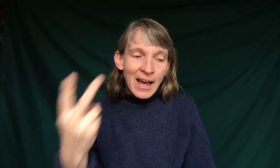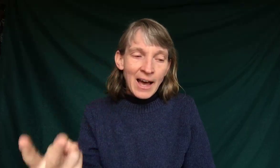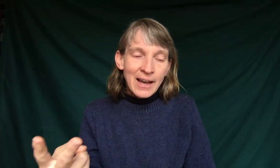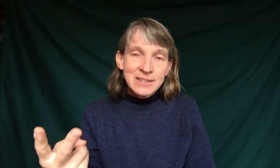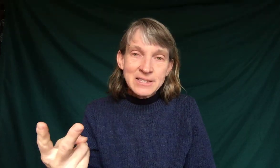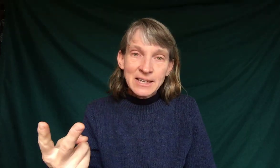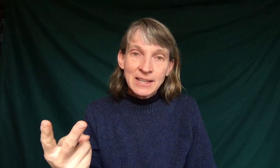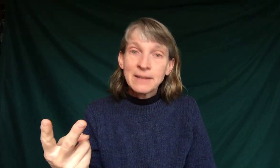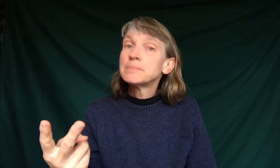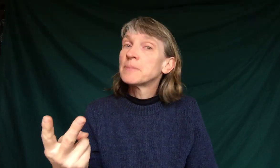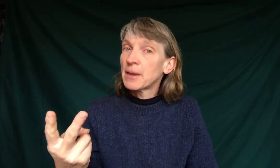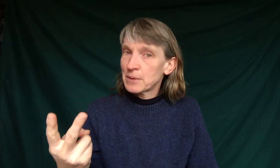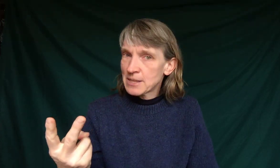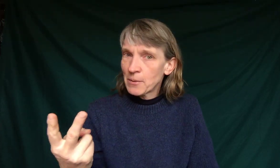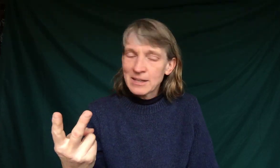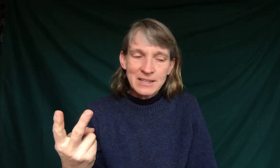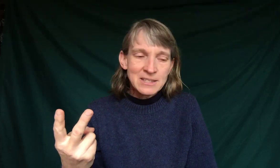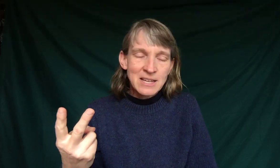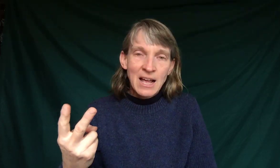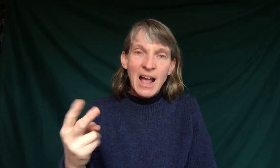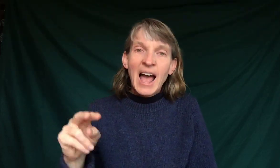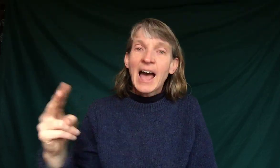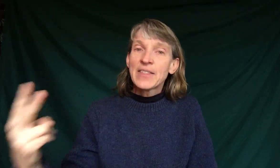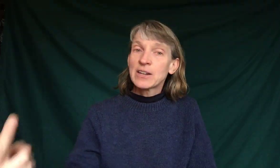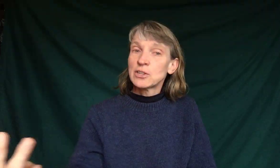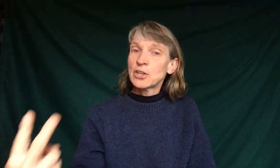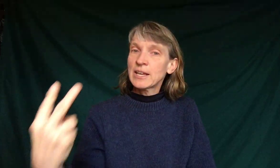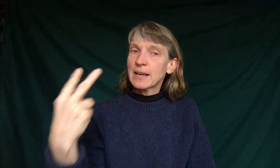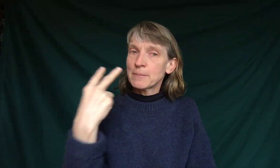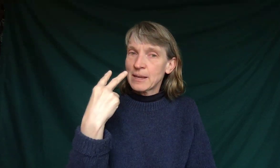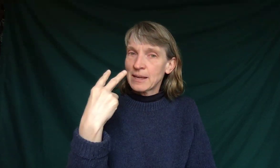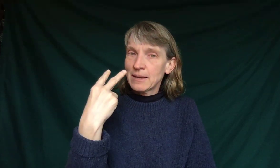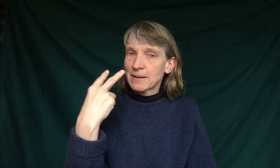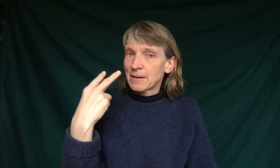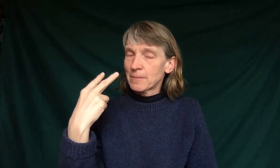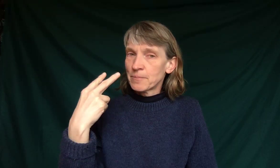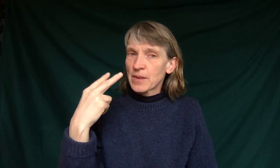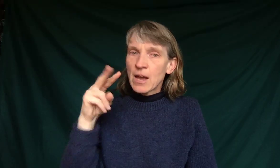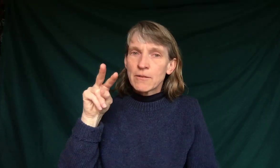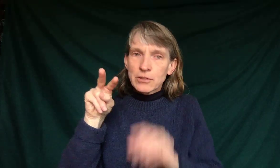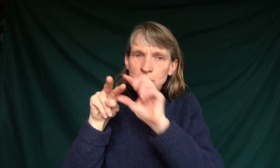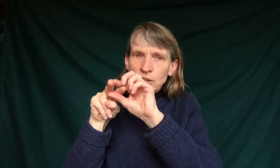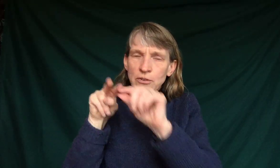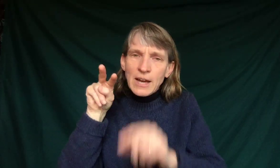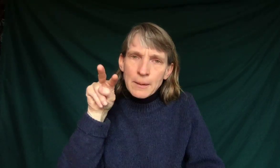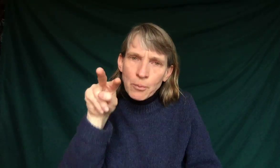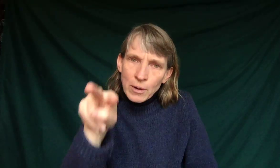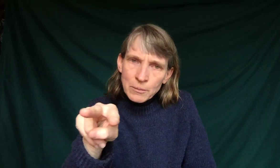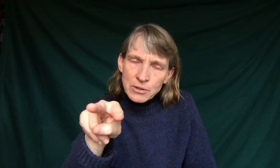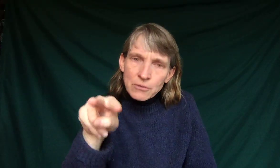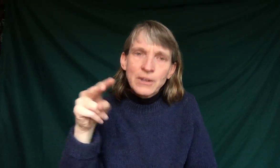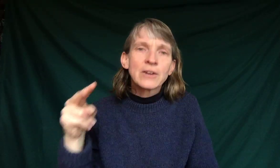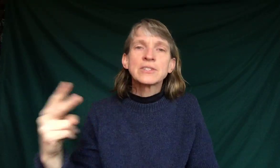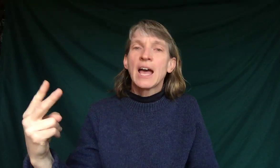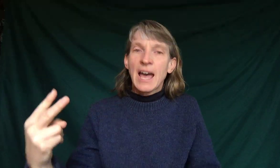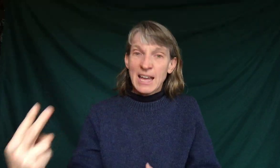"I see," and we say what it is. And then looking at me, for looking, you kind of point with your fingers. And if